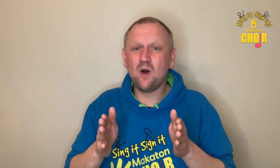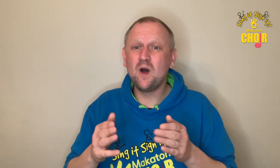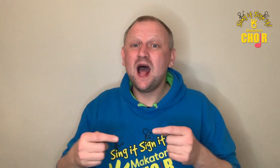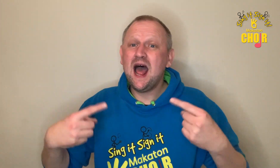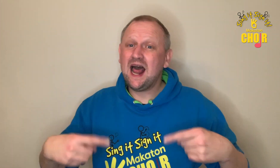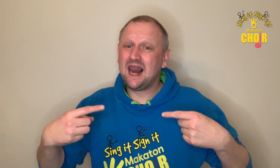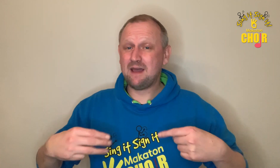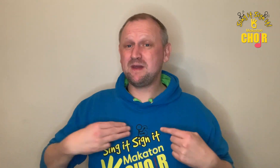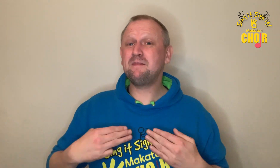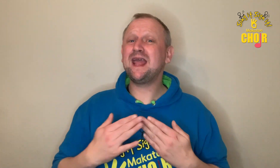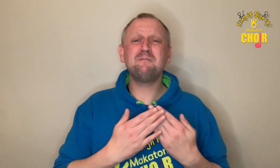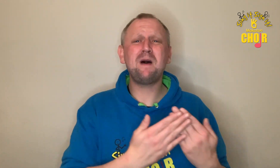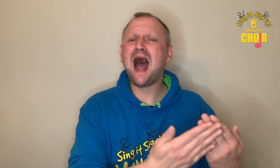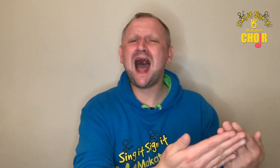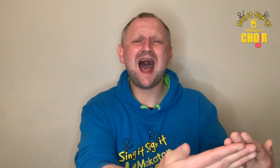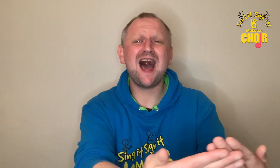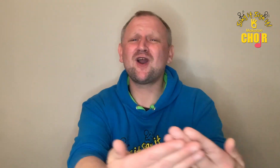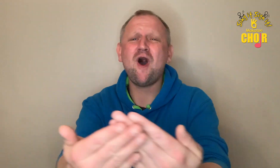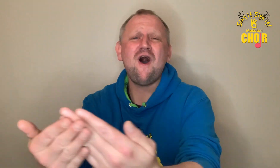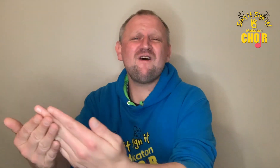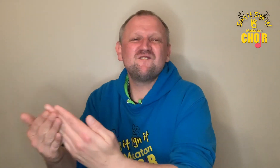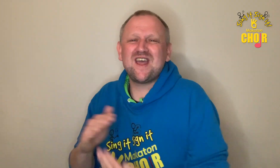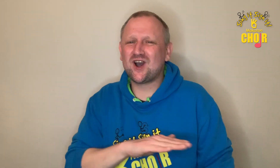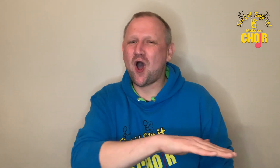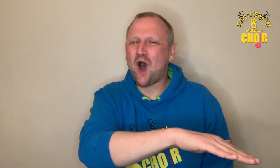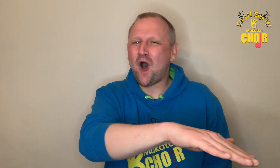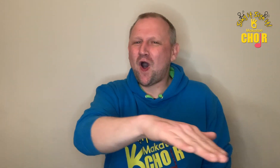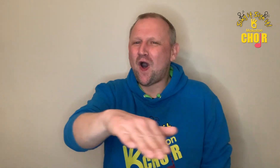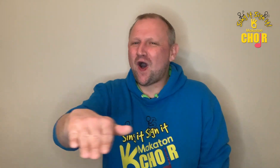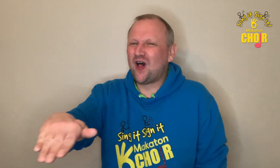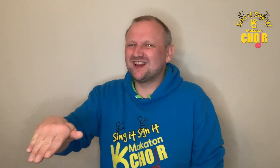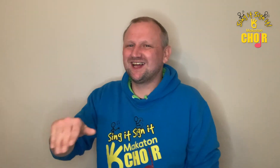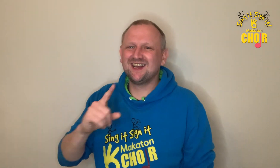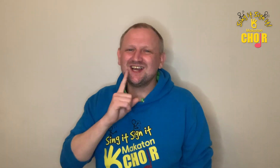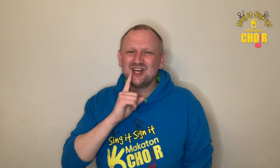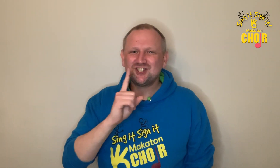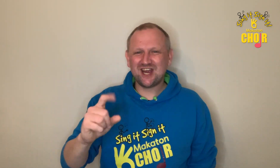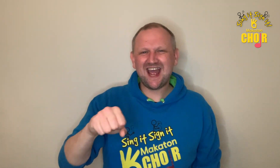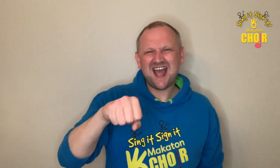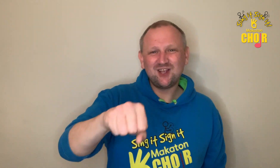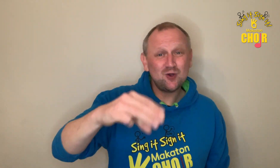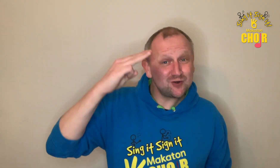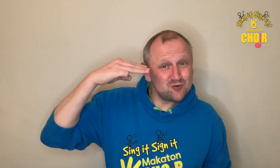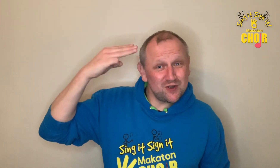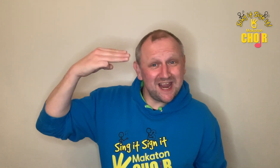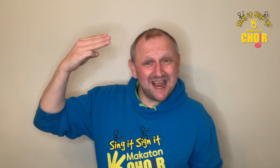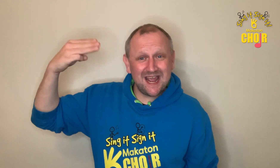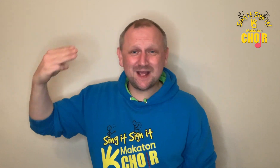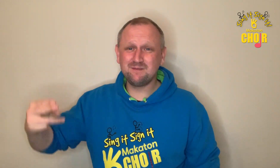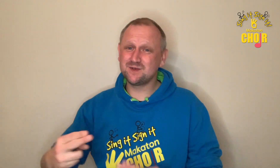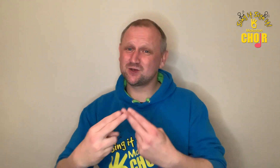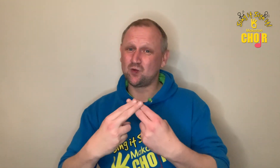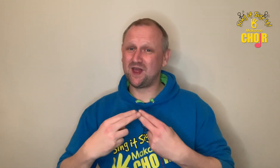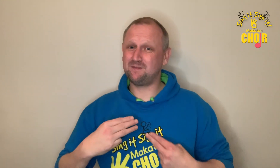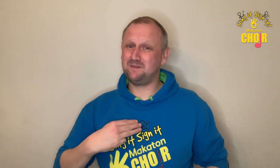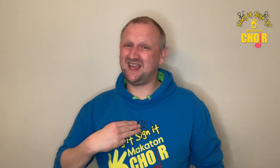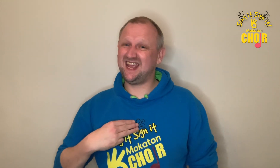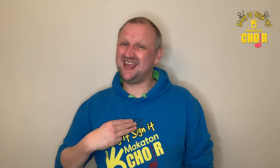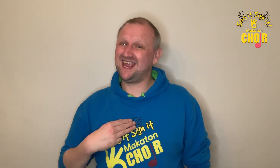Let me be part of it all Share your dreams with me